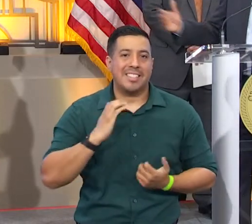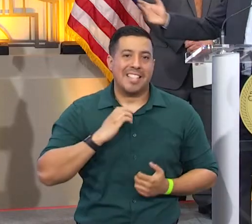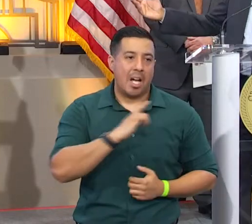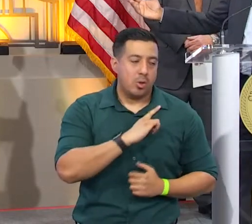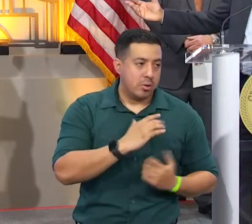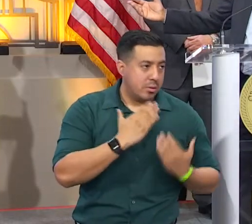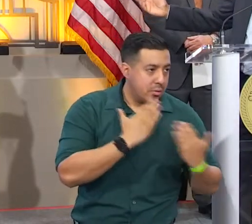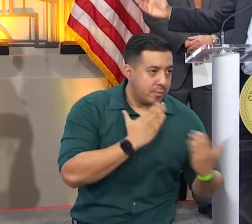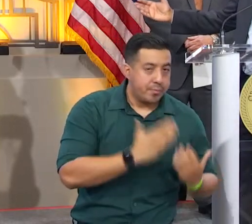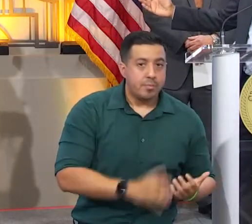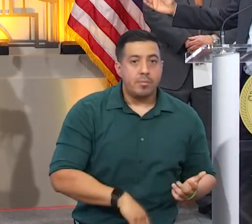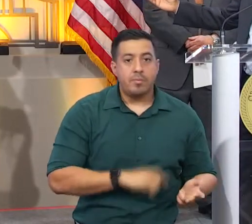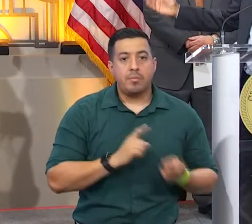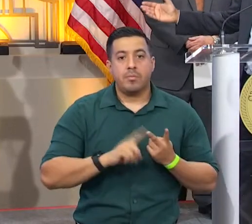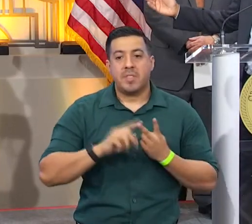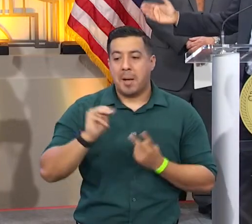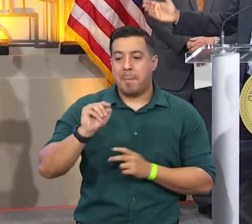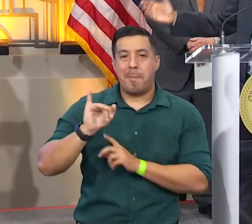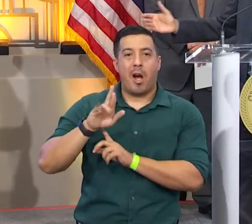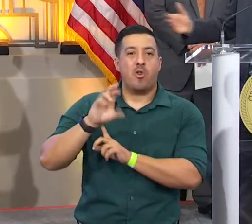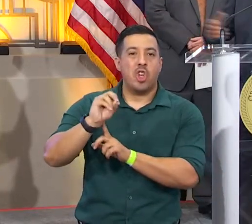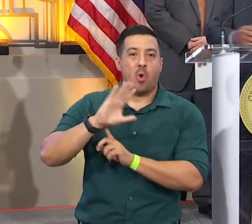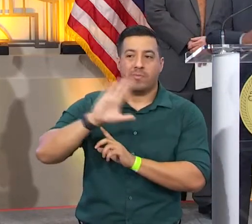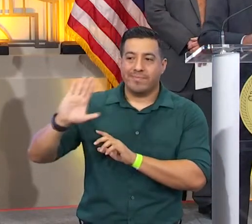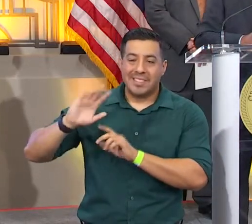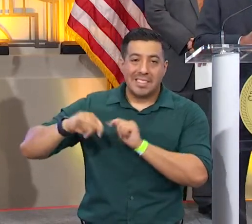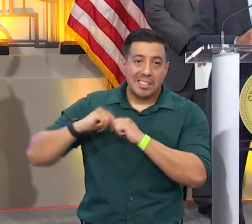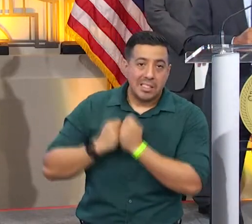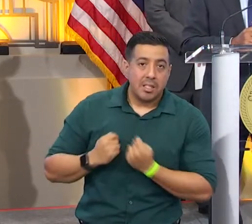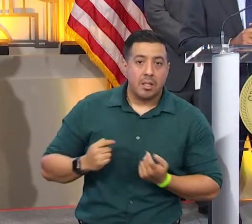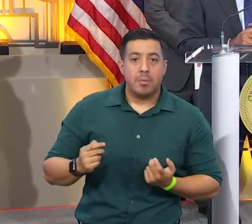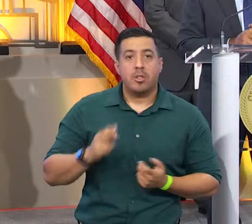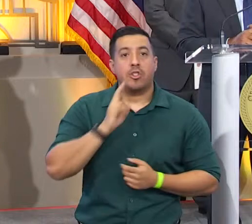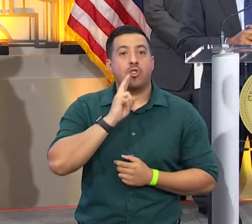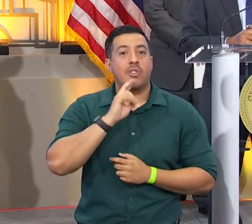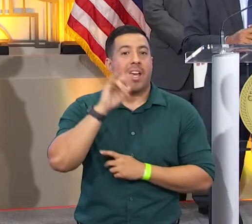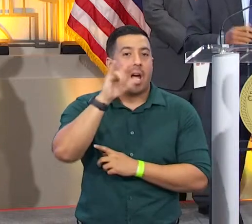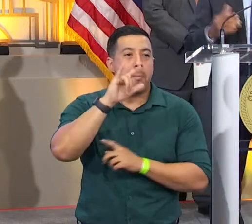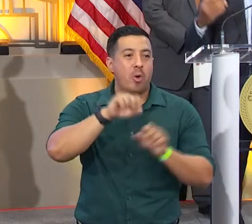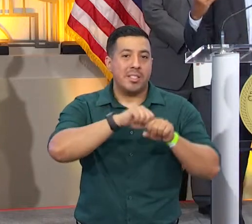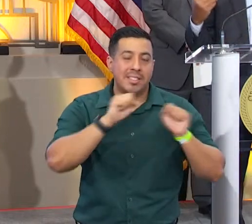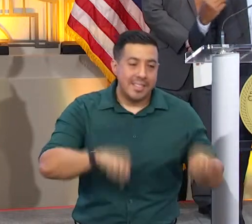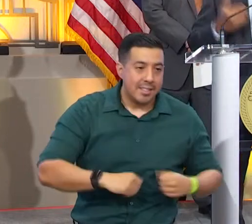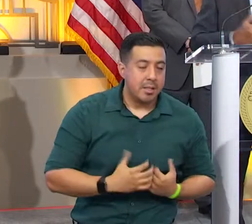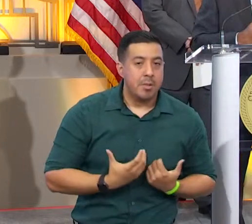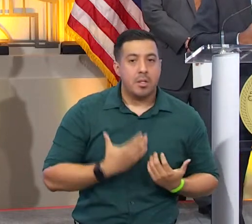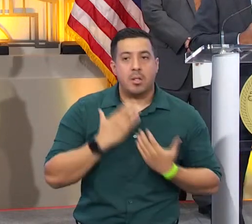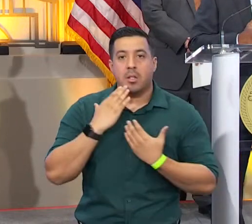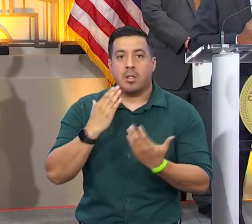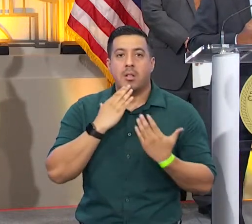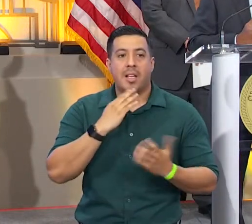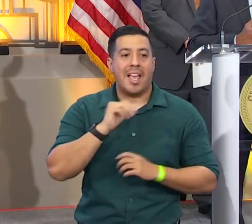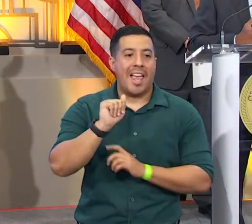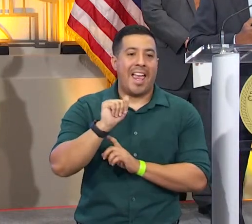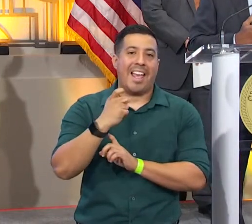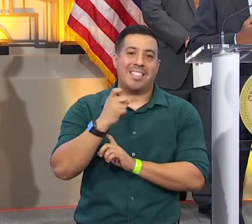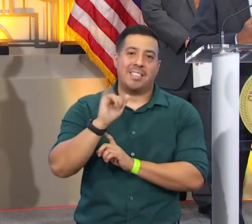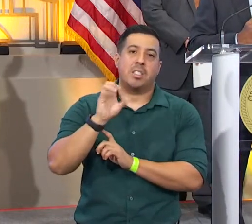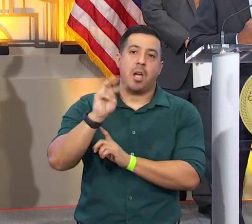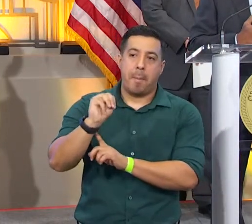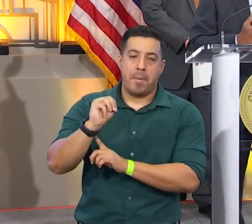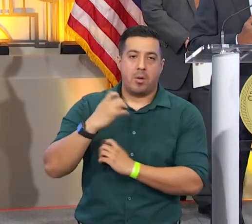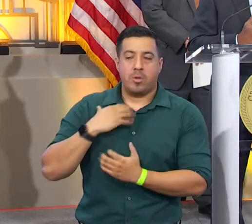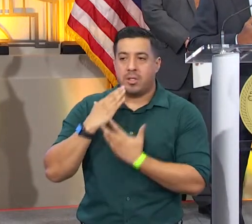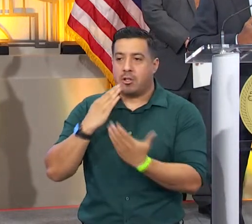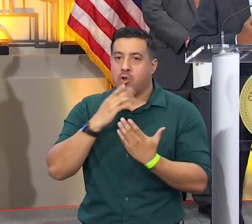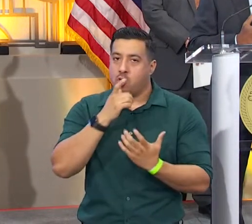me thank Mario and his entire team, Houston Airport System. Of course, let me thank Axiom and all of